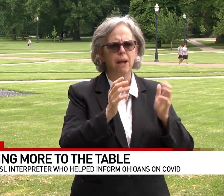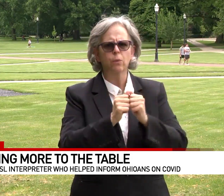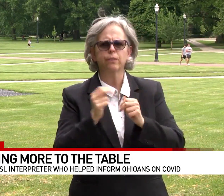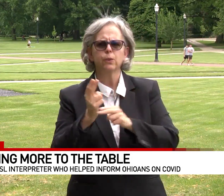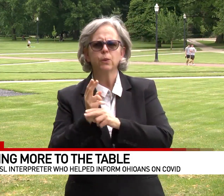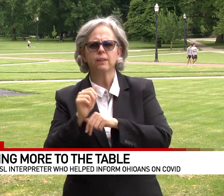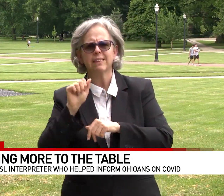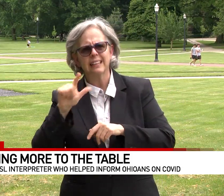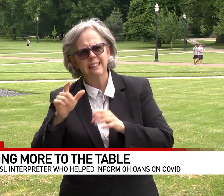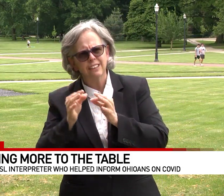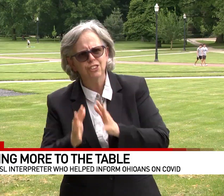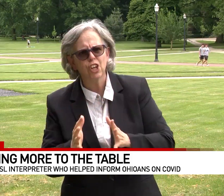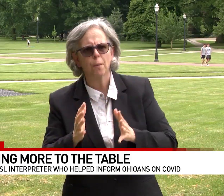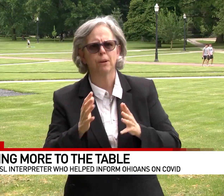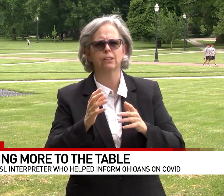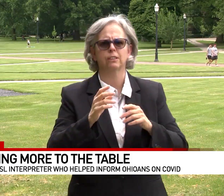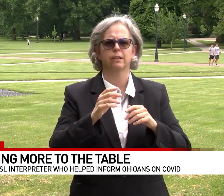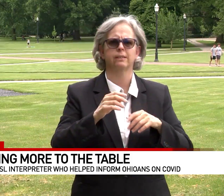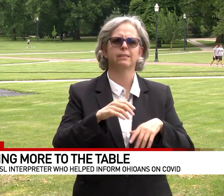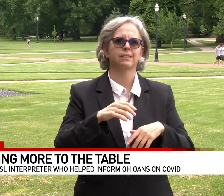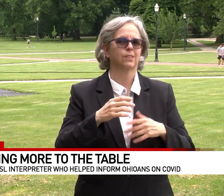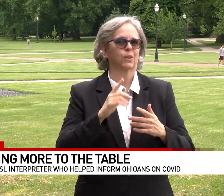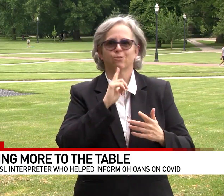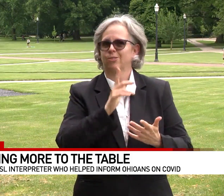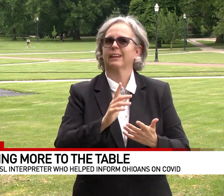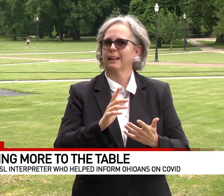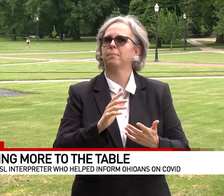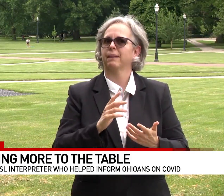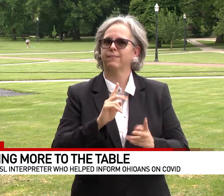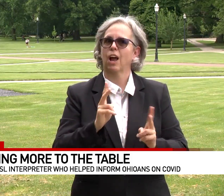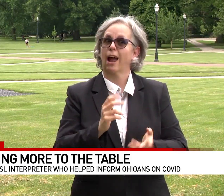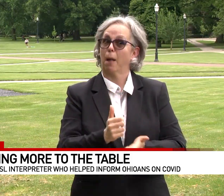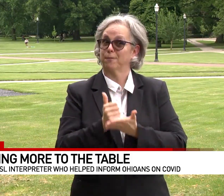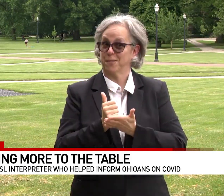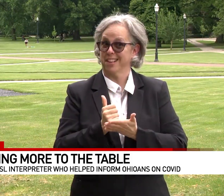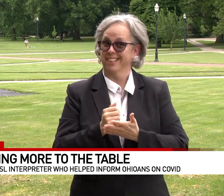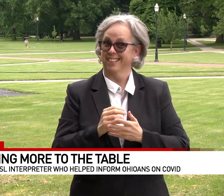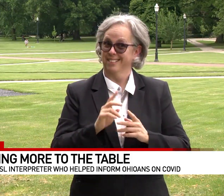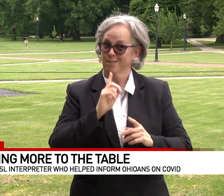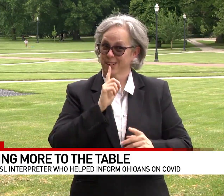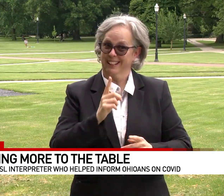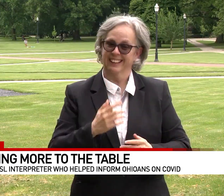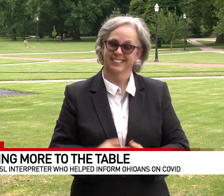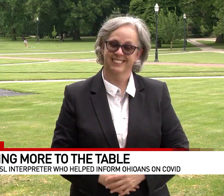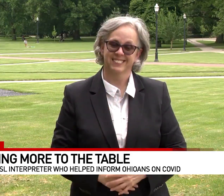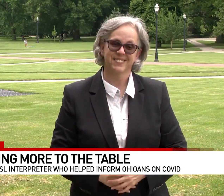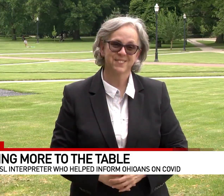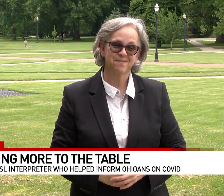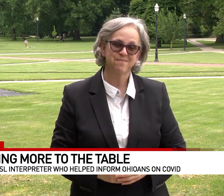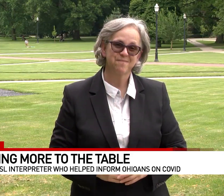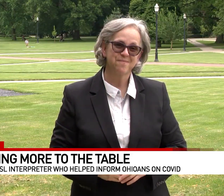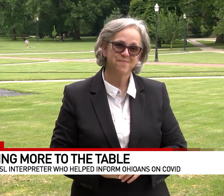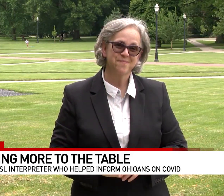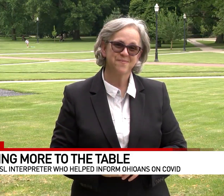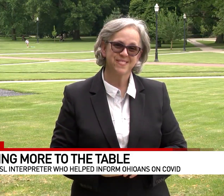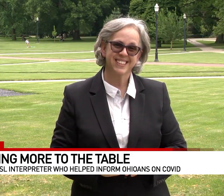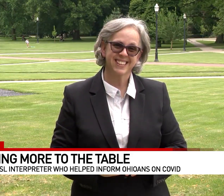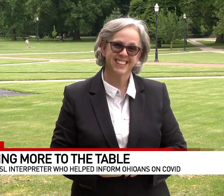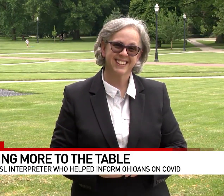more people being aware and understanding of how ASL and certified deaf interpreters work and what their roles are, that has actually been really helpful from